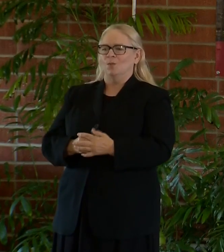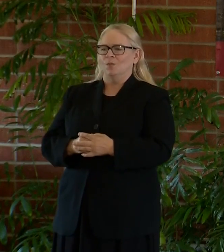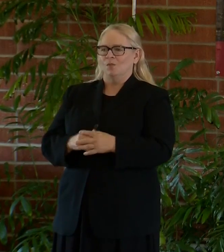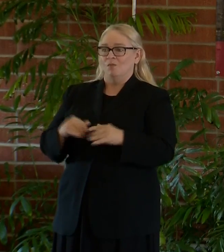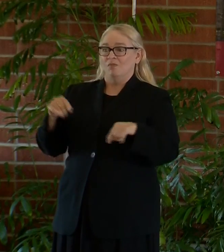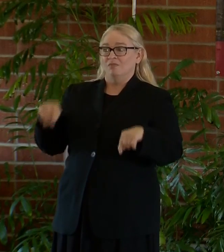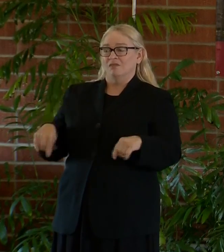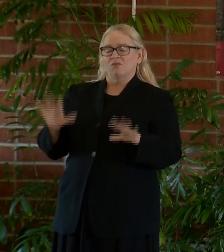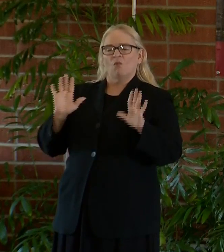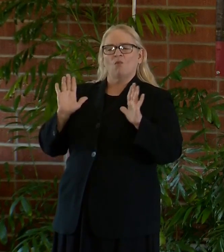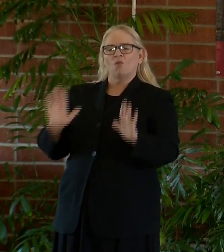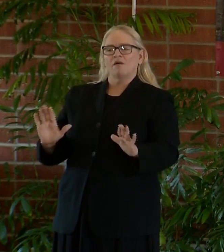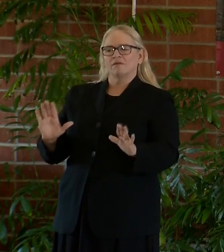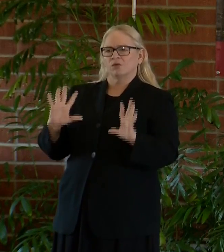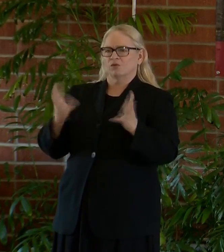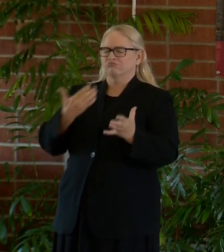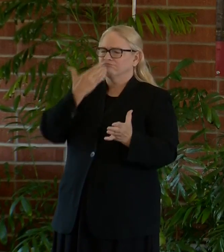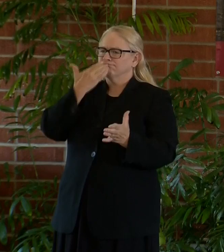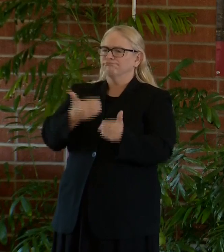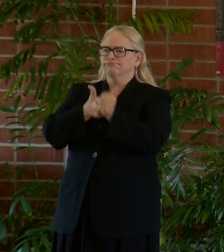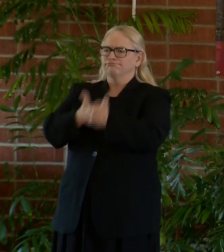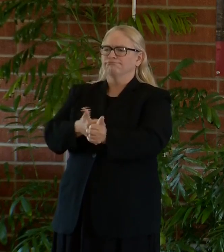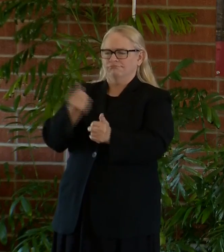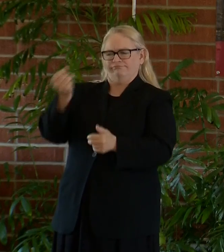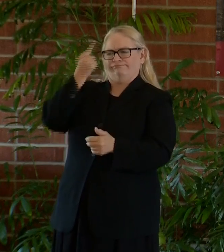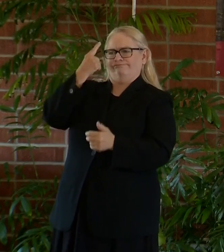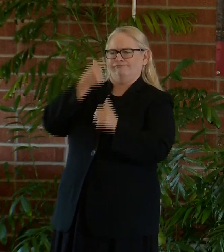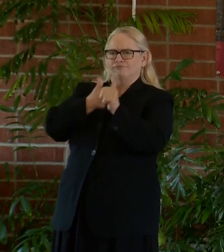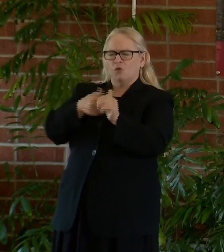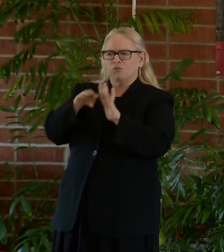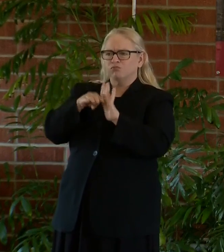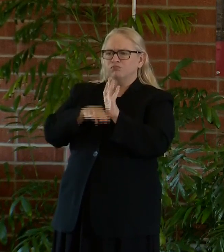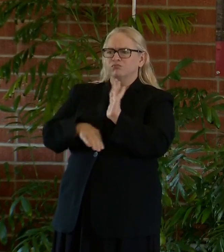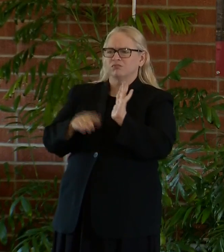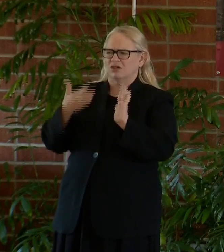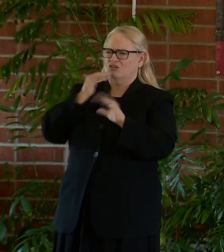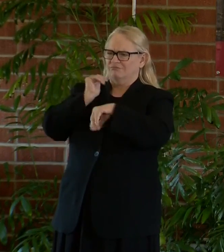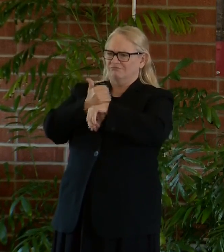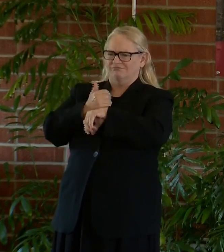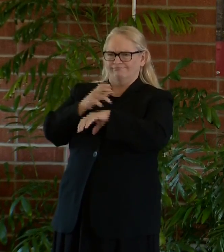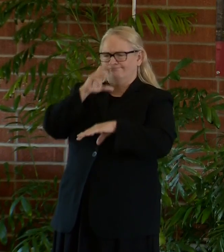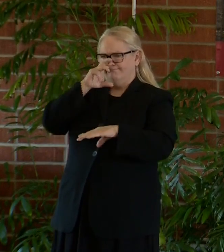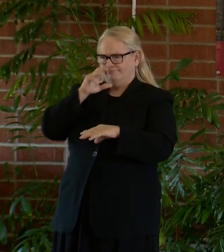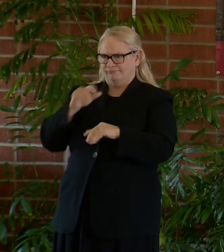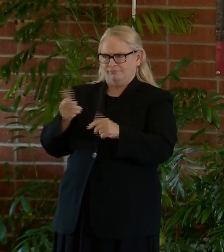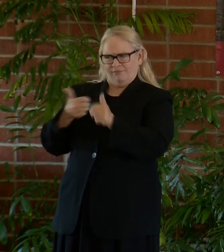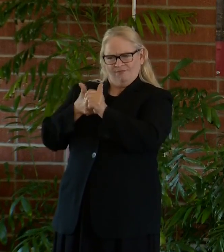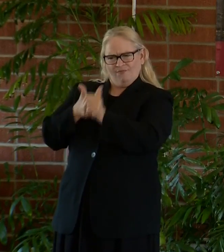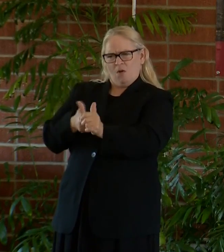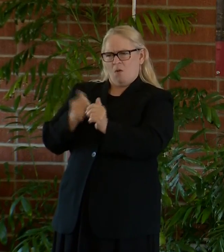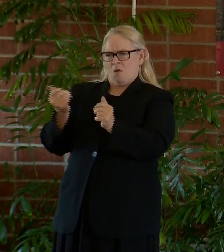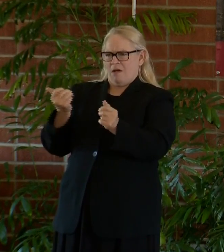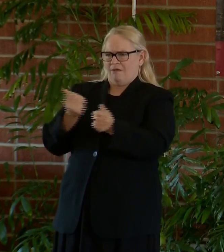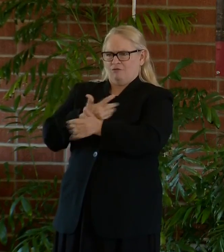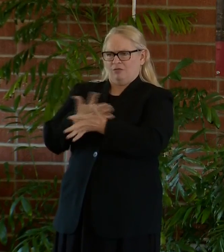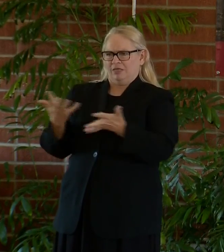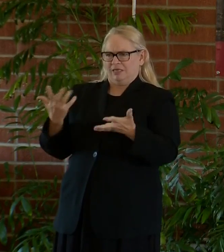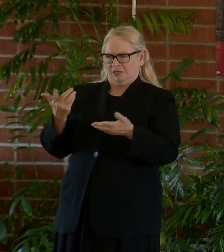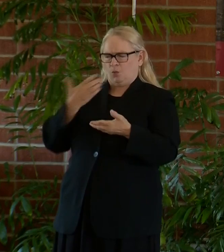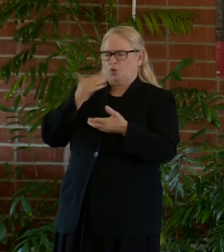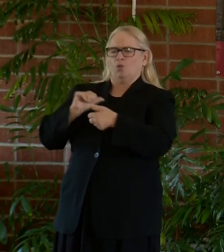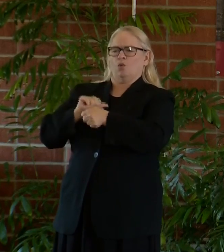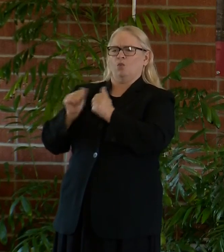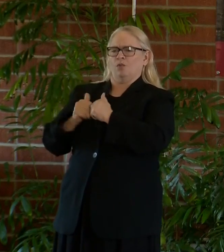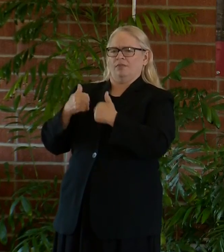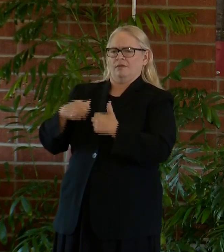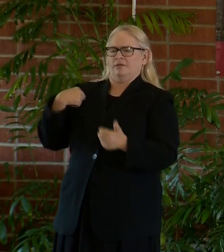group that gets it and has been able to work collaboratively and get things done and partner again with local and